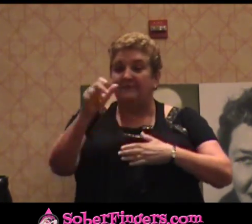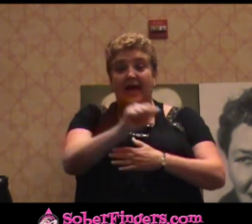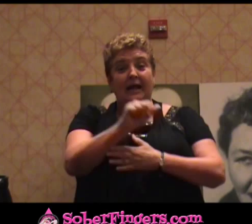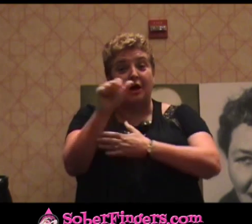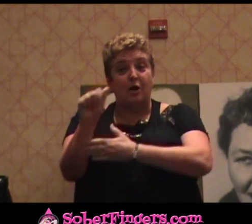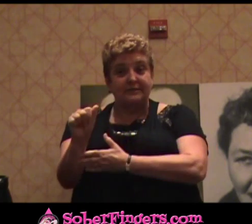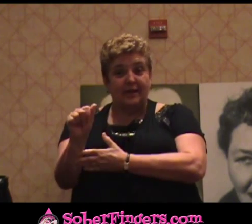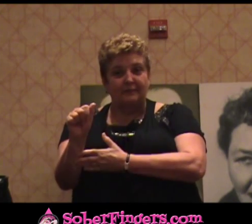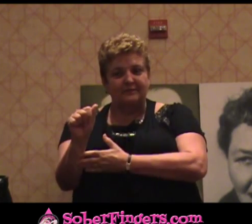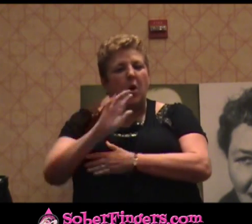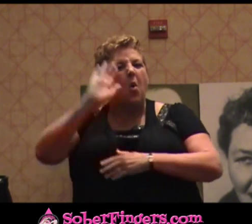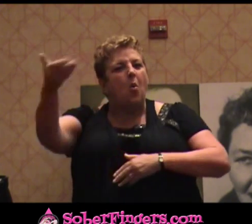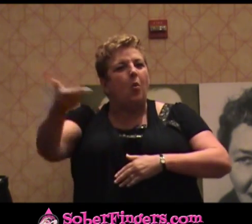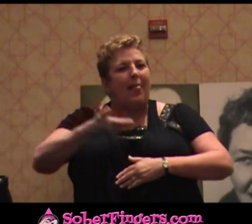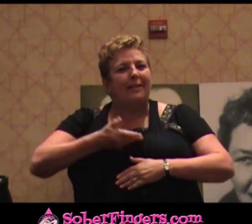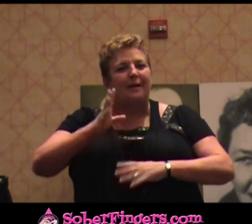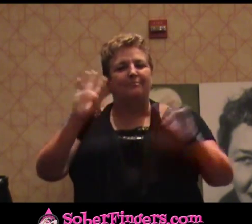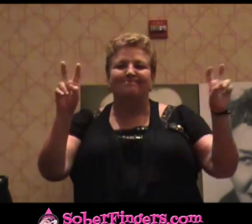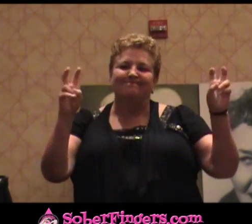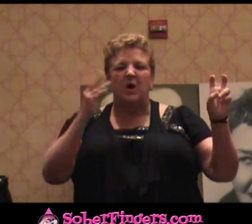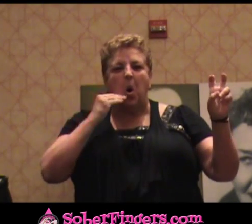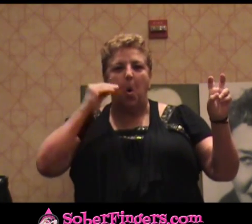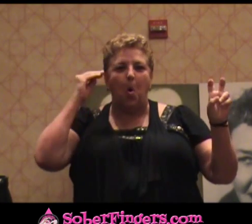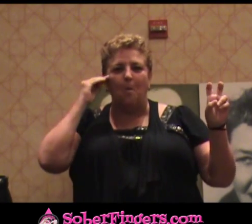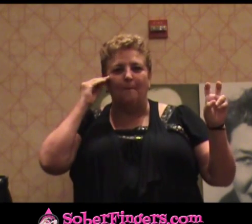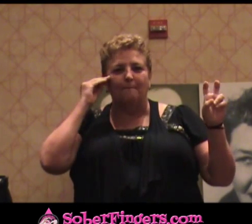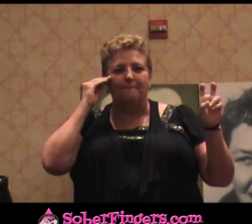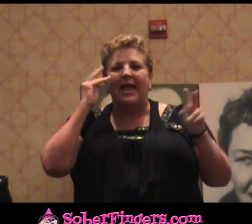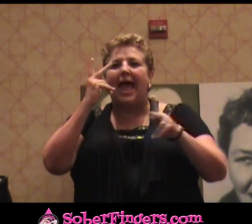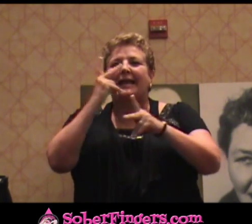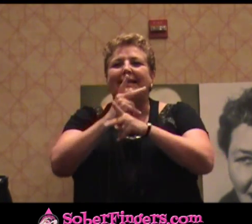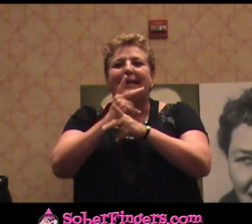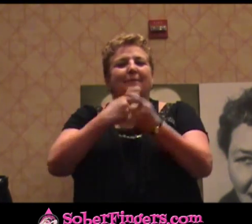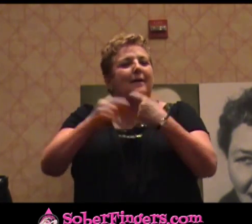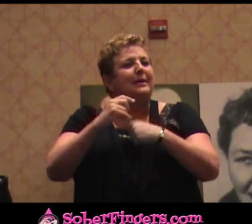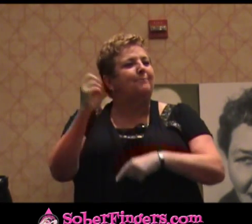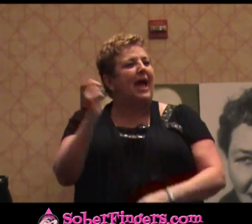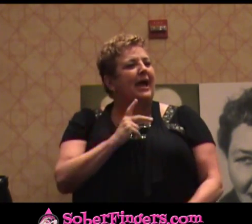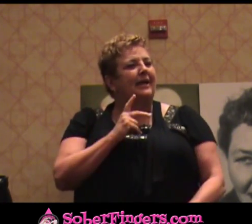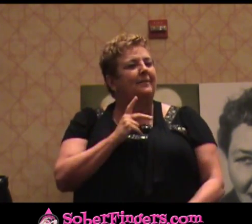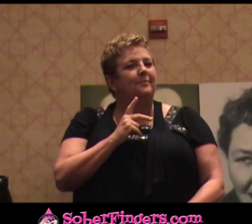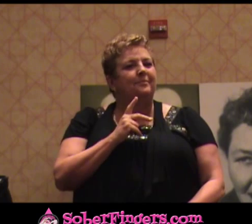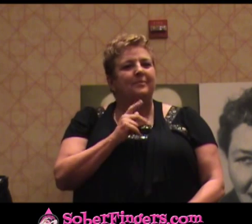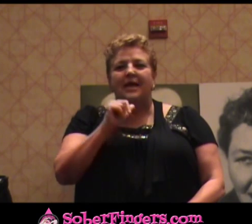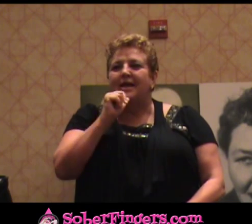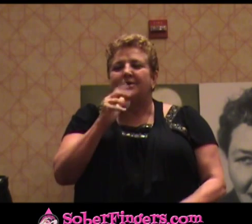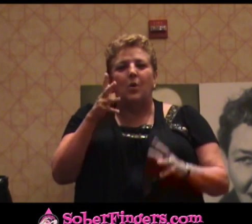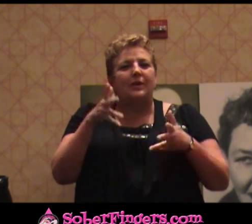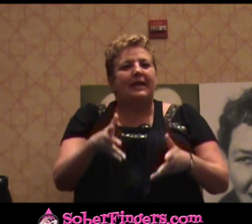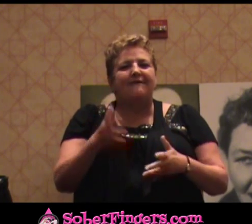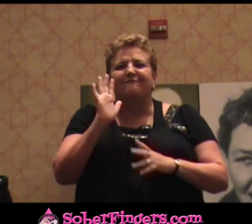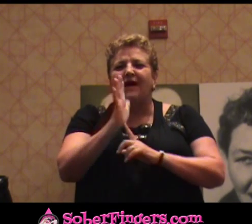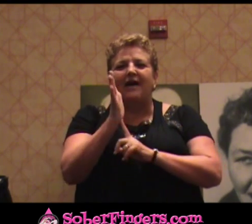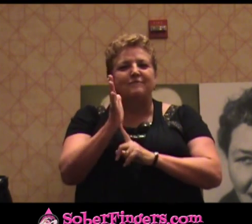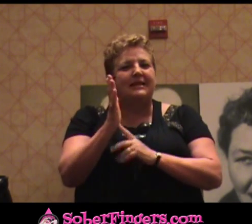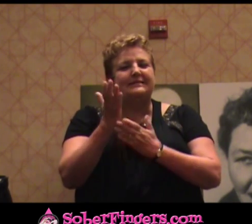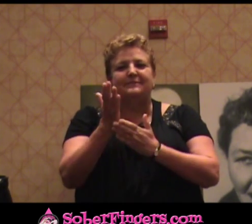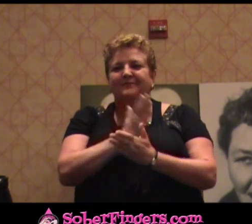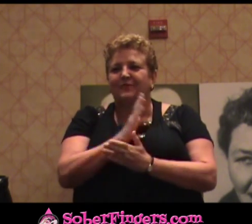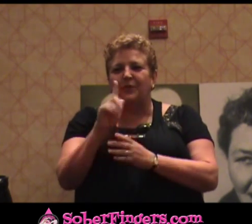home. And we ask you to just keep coming back. And I used to hear, don't leave 5 minutes before the miracle happens. And let us